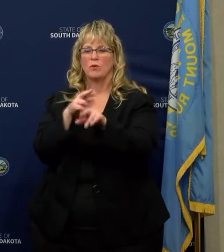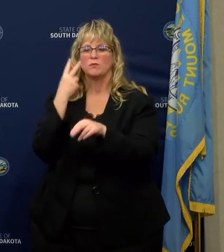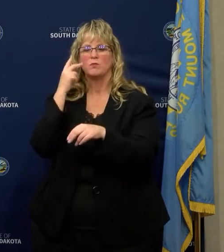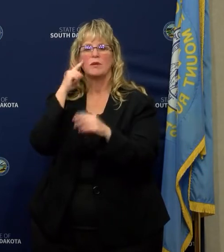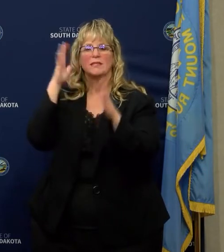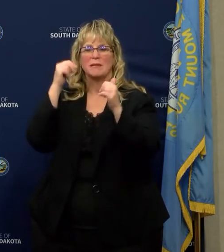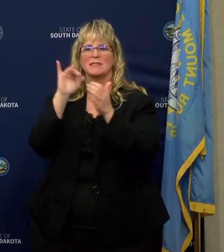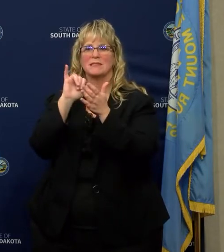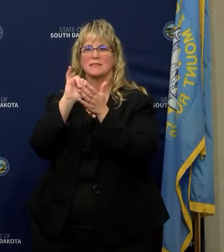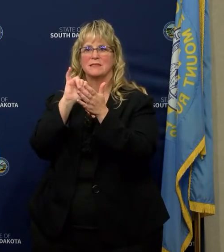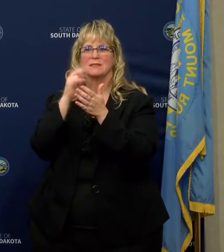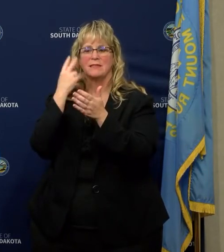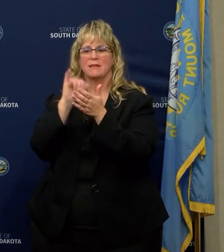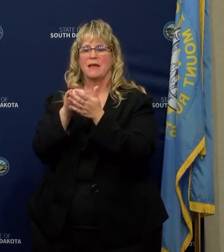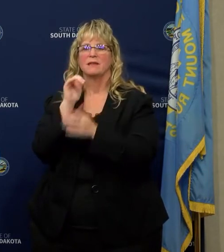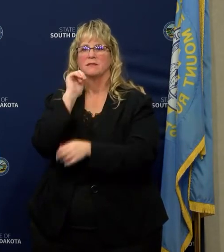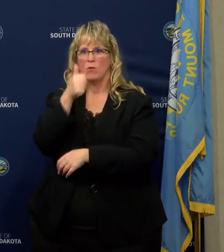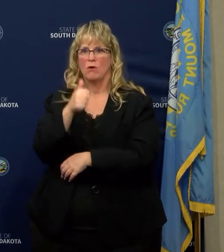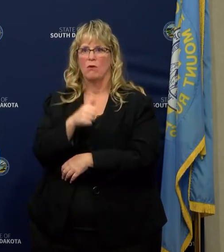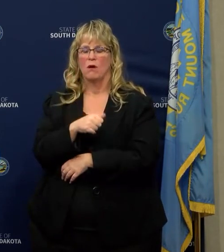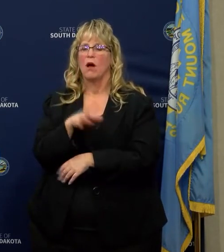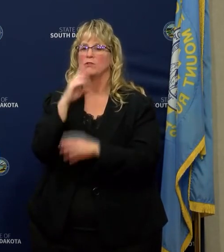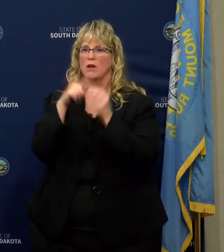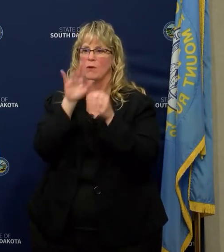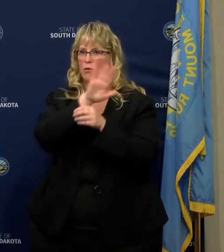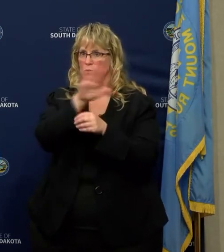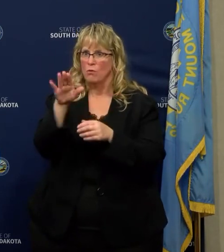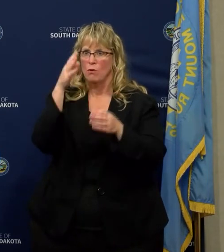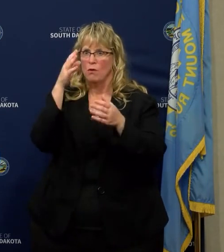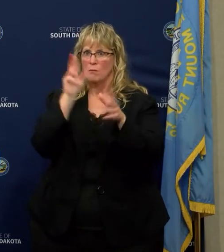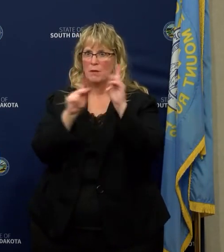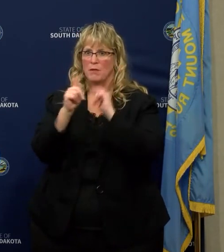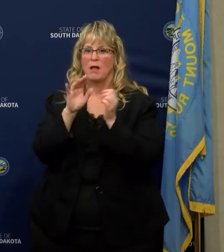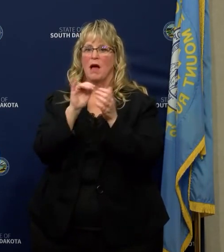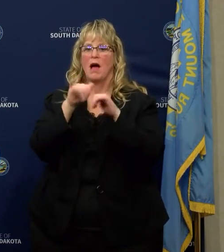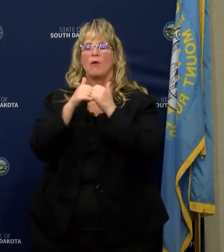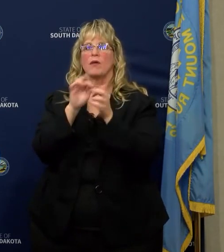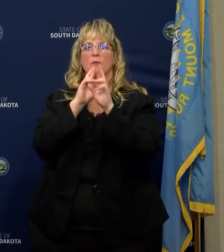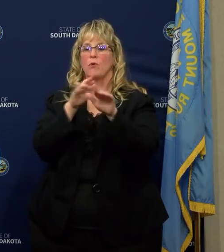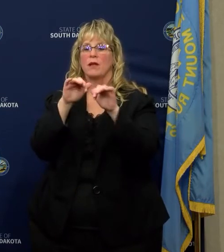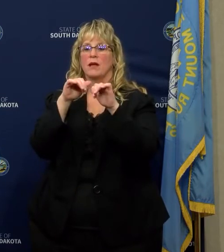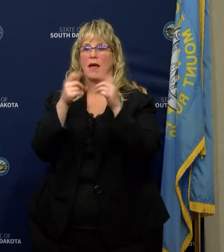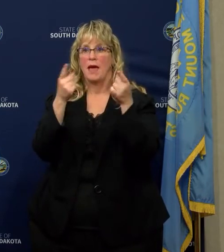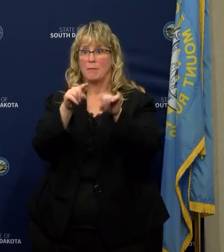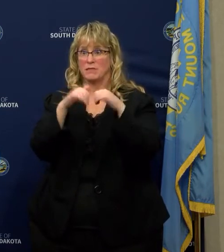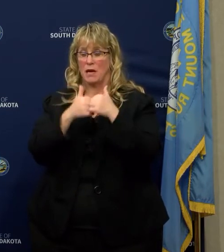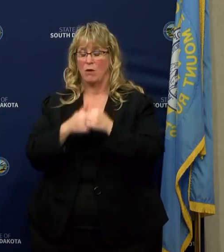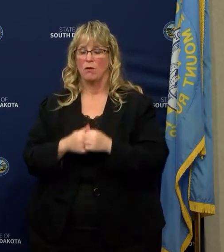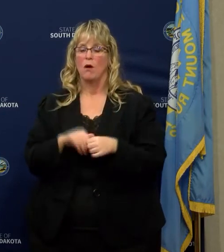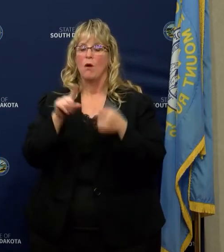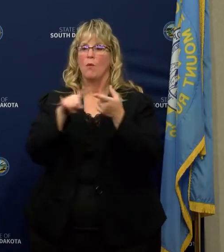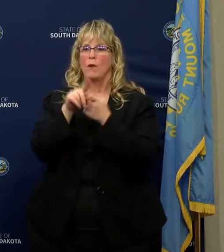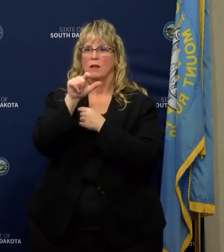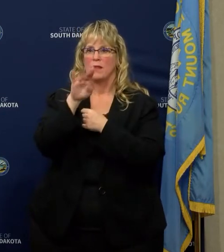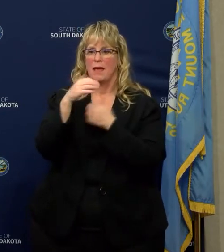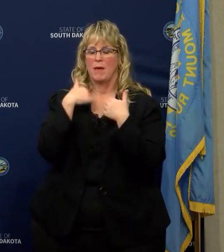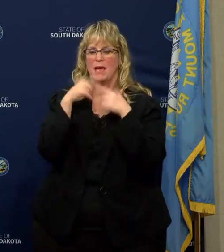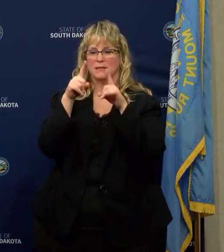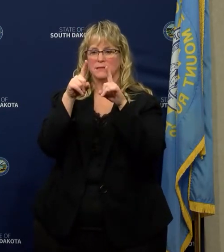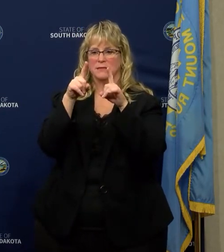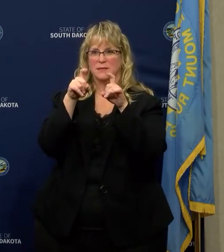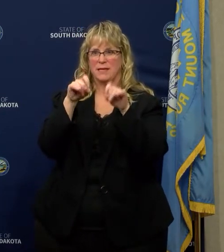those tomorrow. And I'll just refresh people's memories. The way that that reporting happens is once a lab processes a test